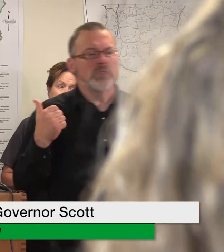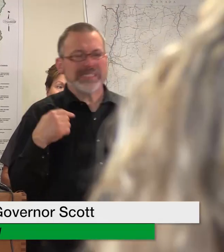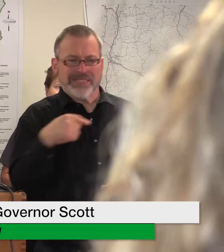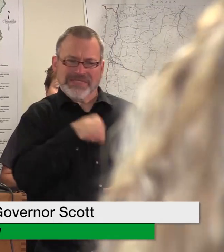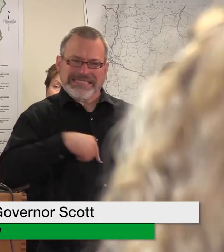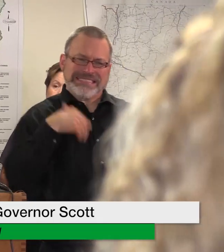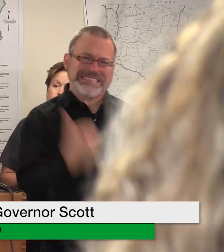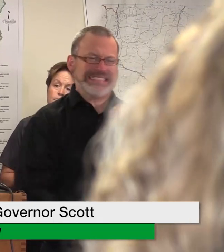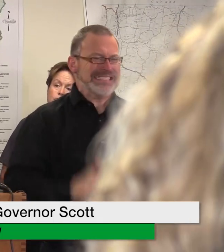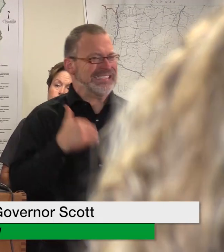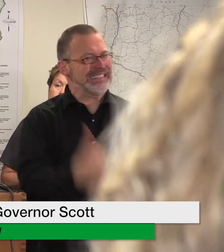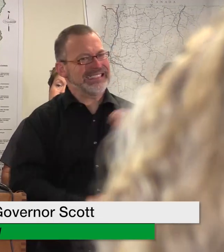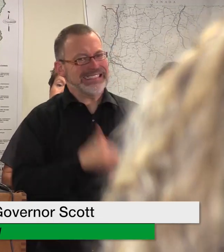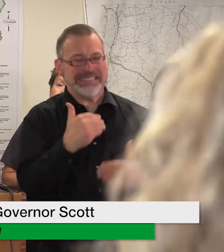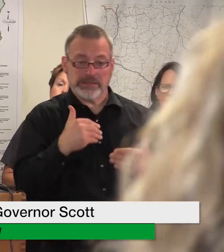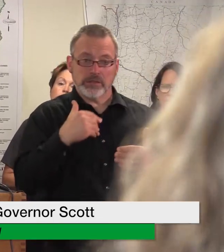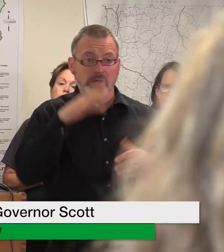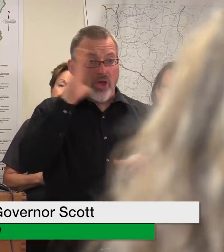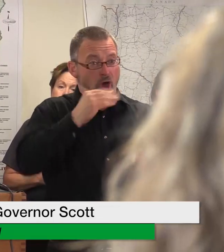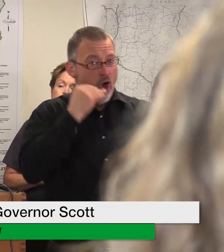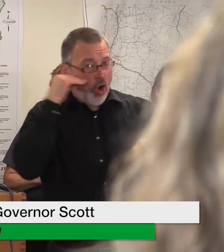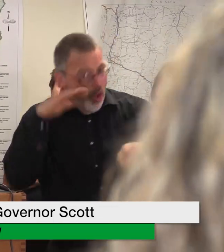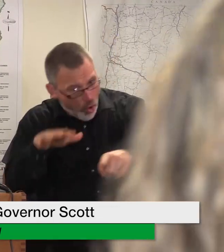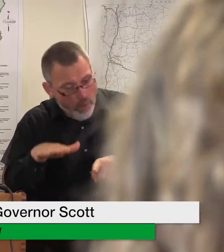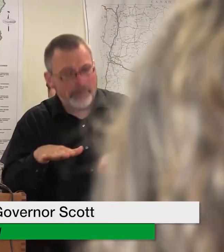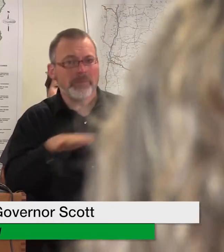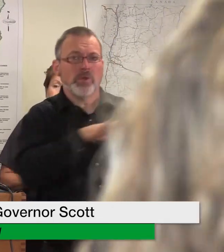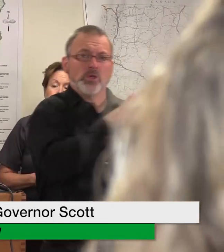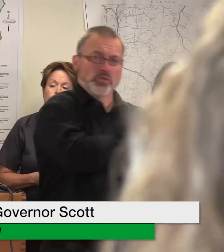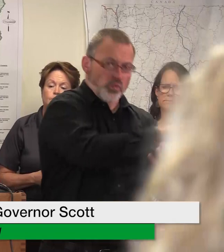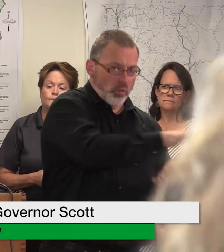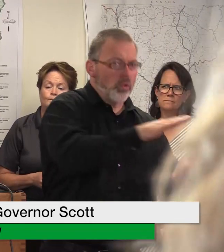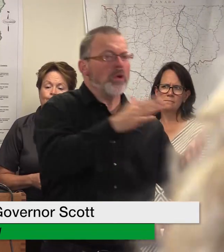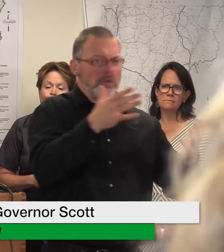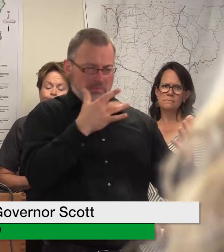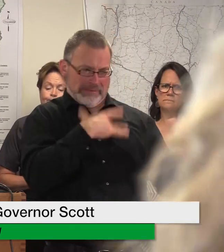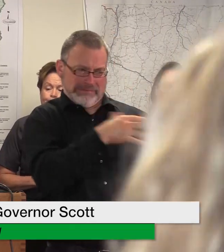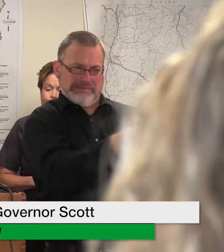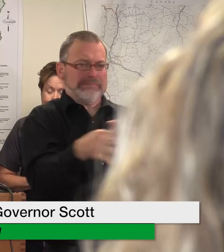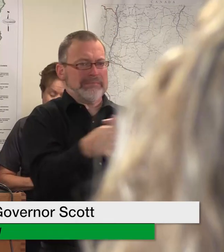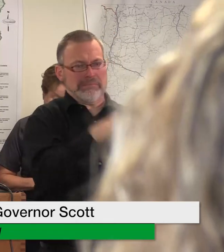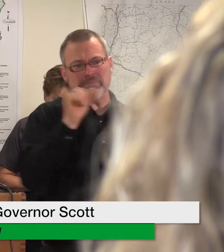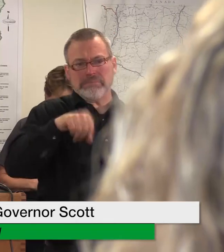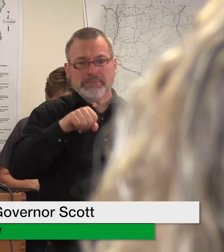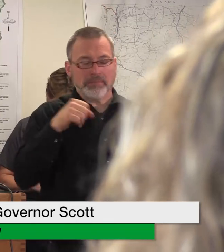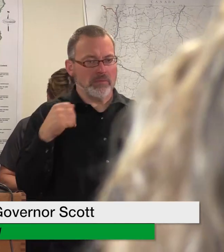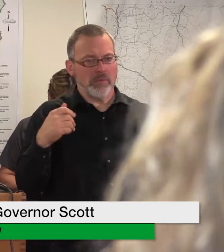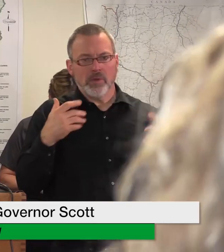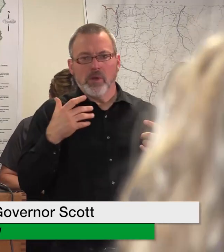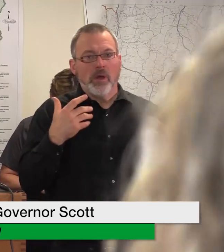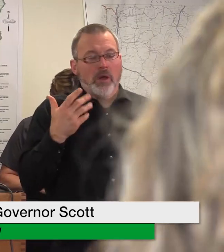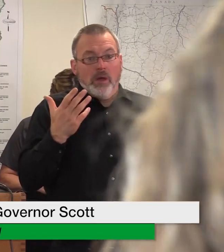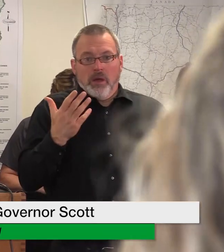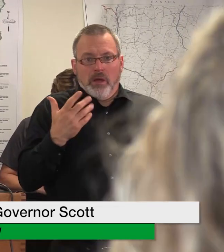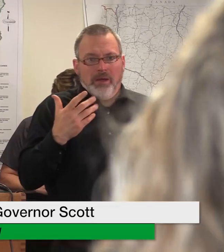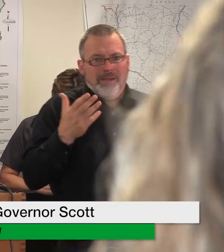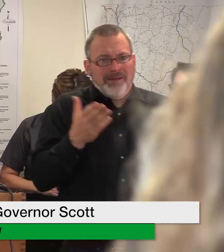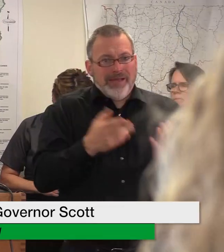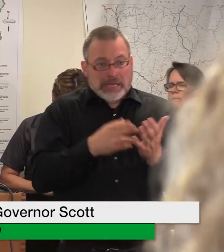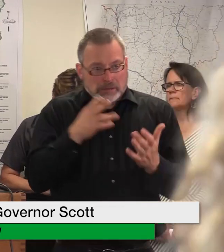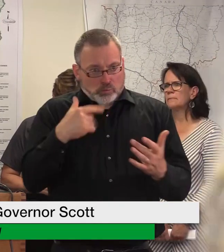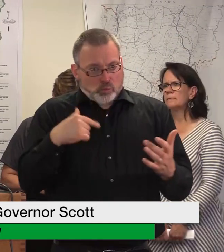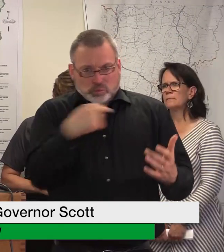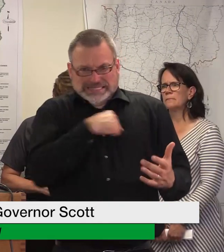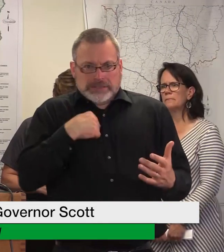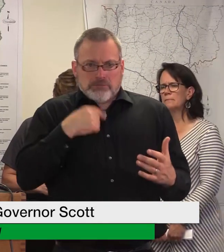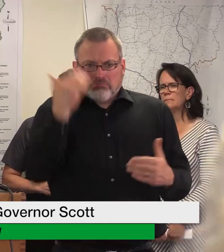they're able to go back to the school where they went previously. But that is a concern of ours, and we're